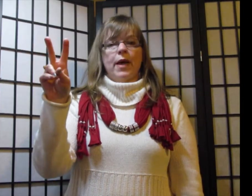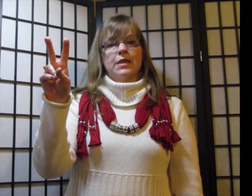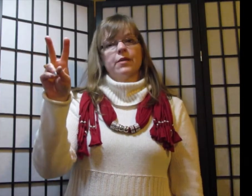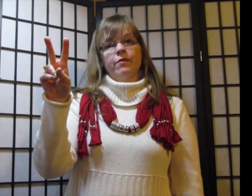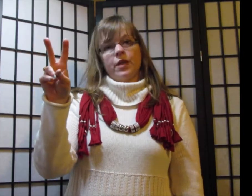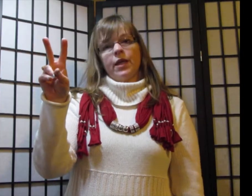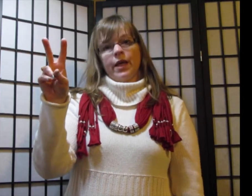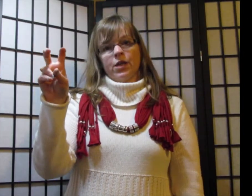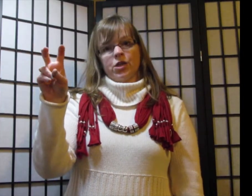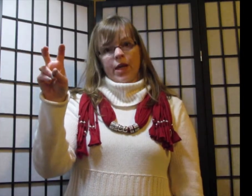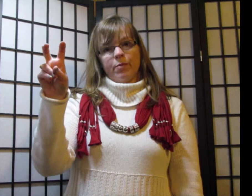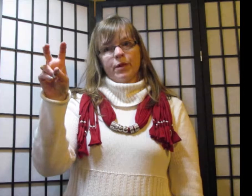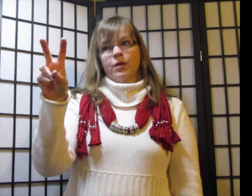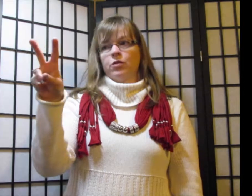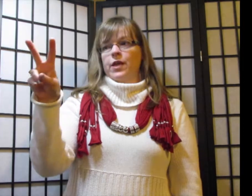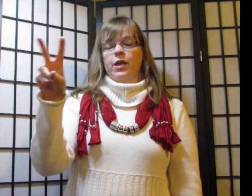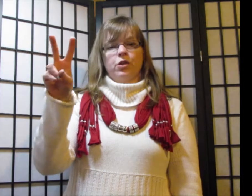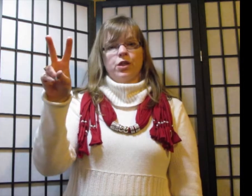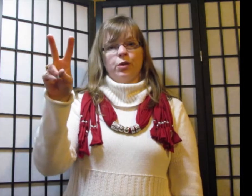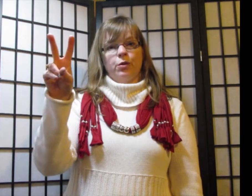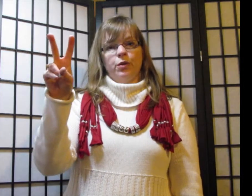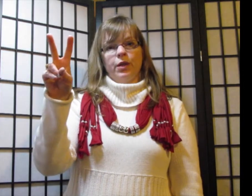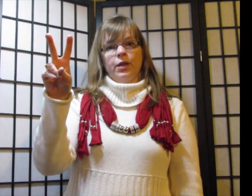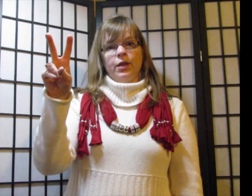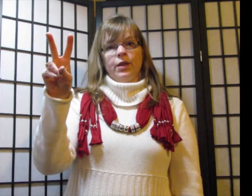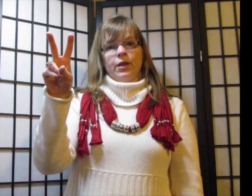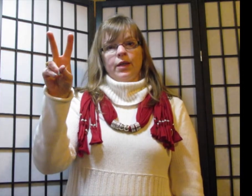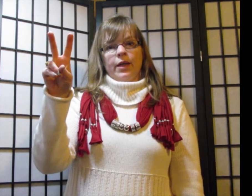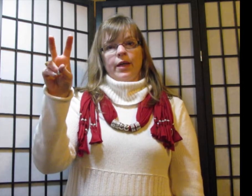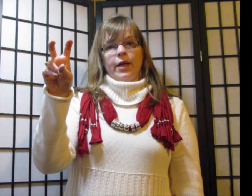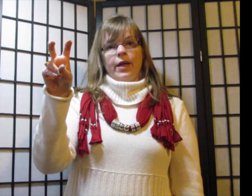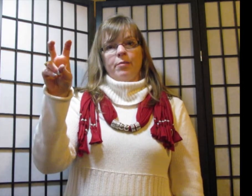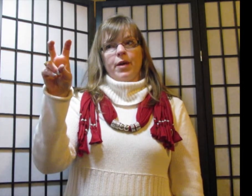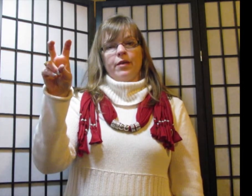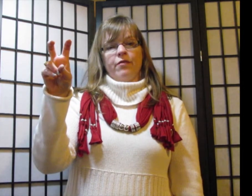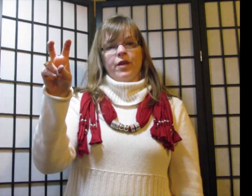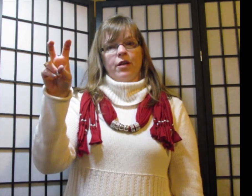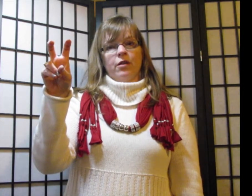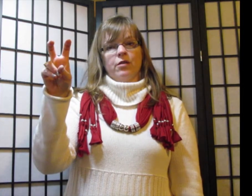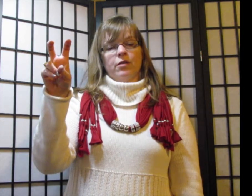bent V hand shape. So take your 2 and bend the fingers.